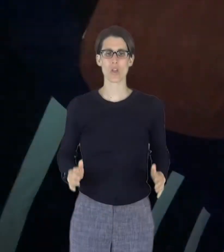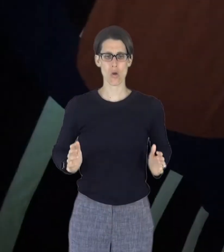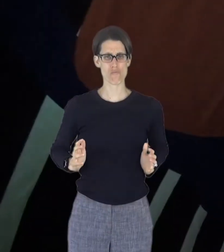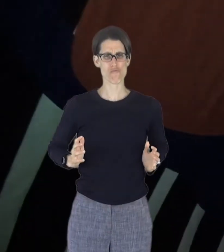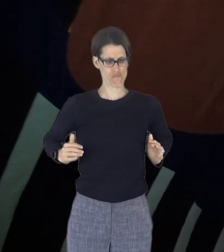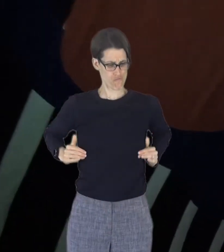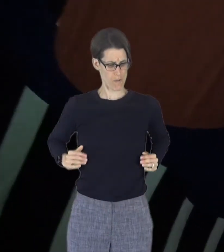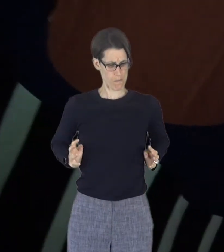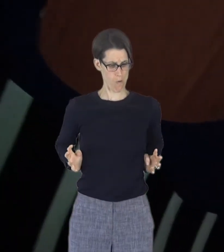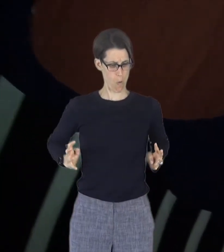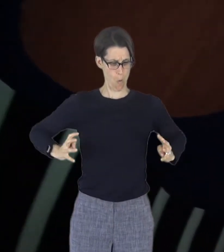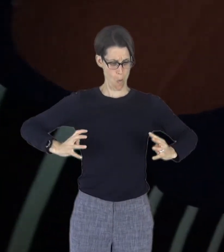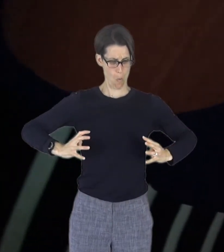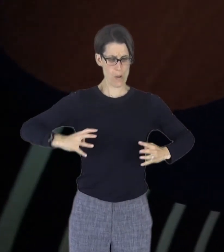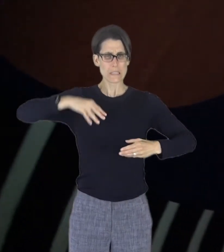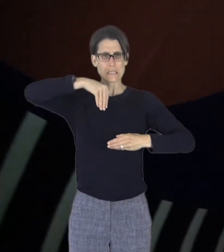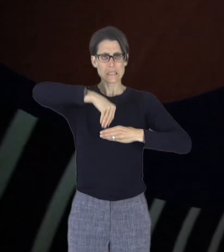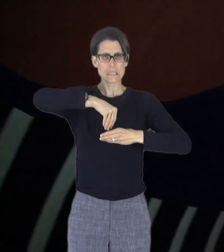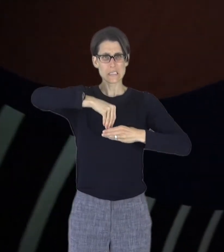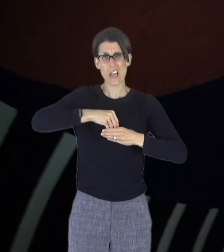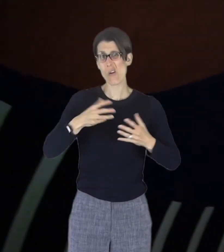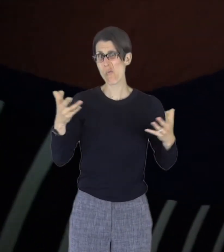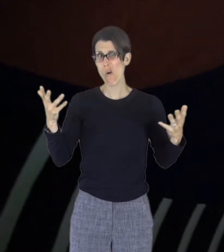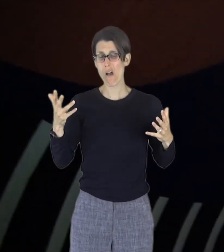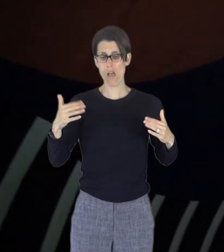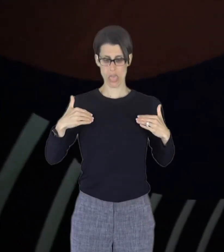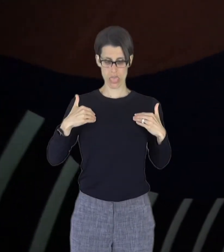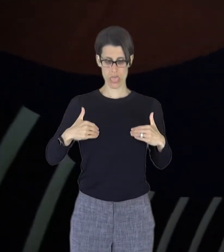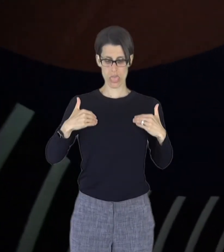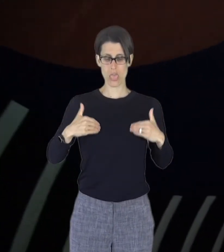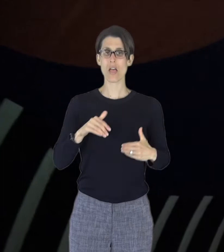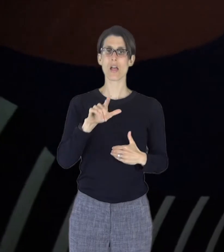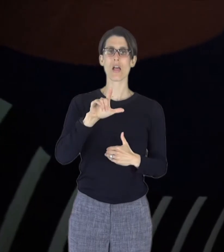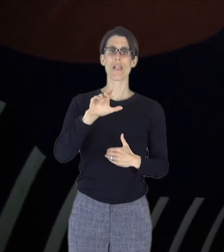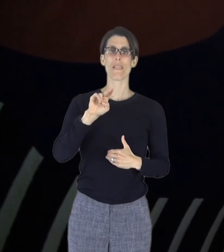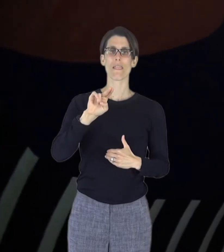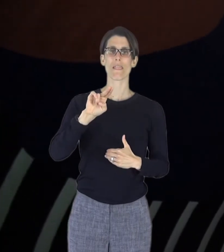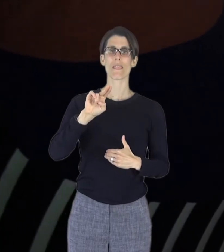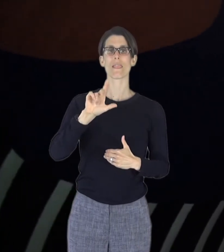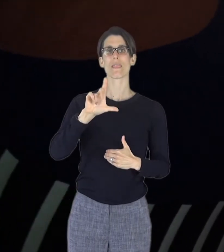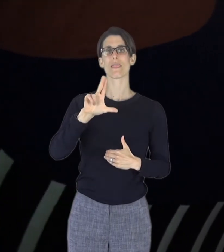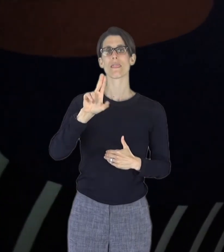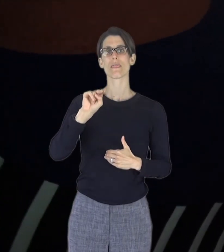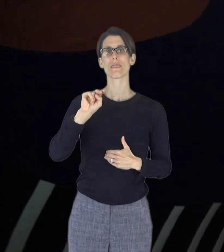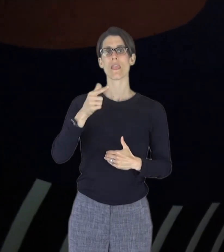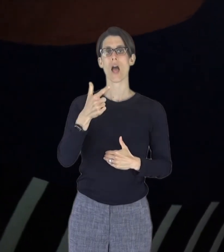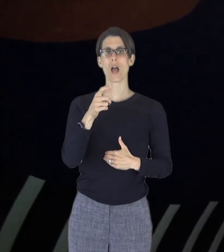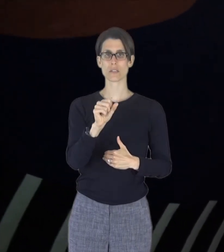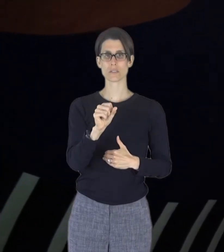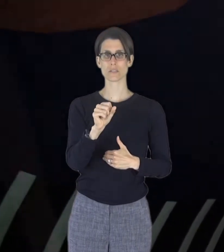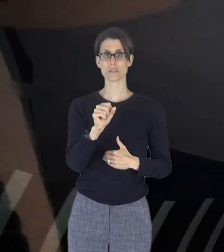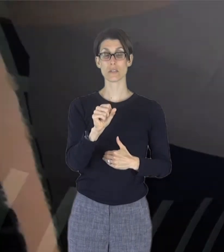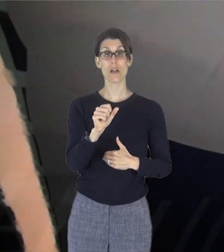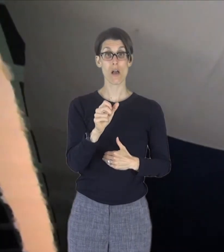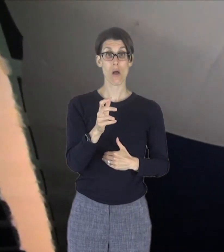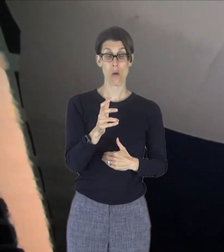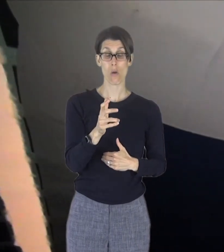Another important body part in your rib cage is your lungs. Whales are air-breathing mammals, just like you.